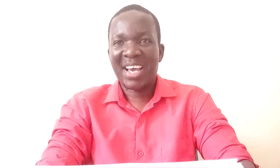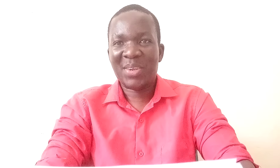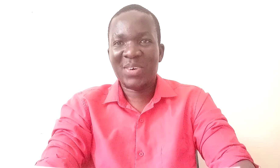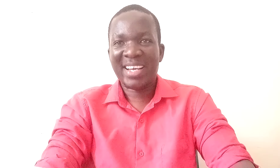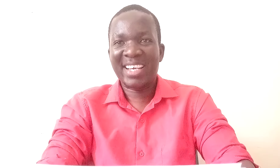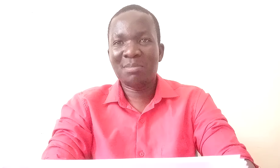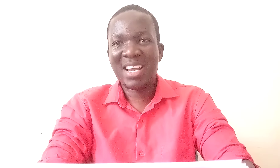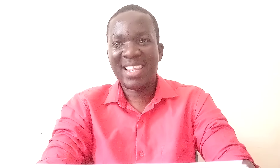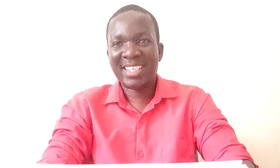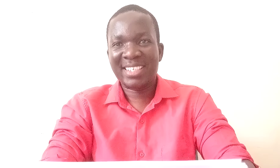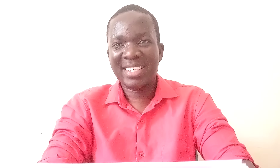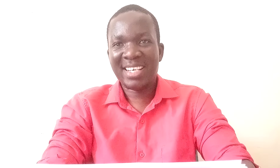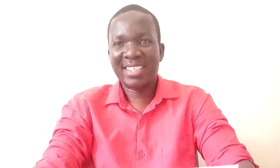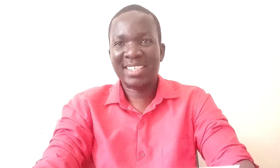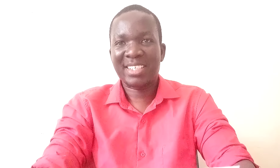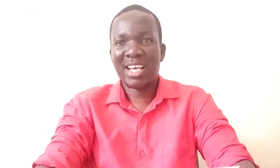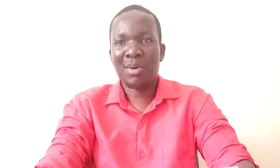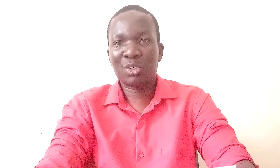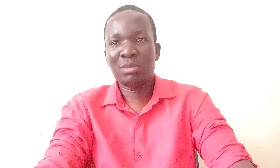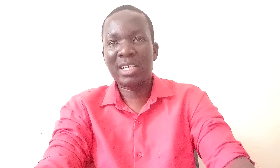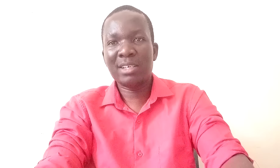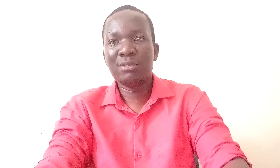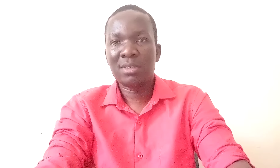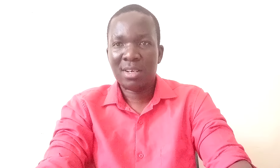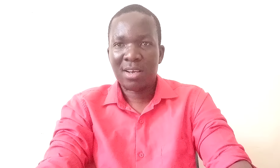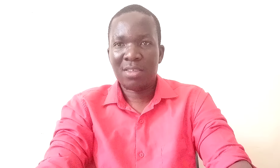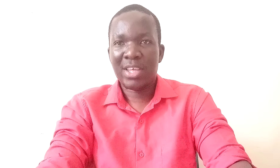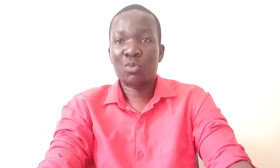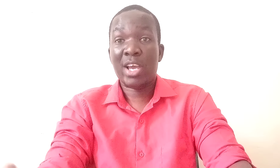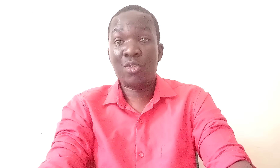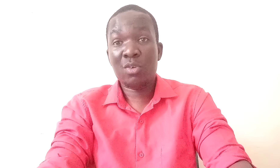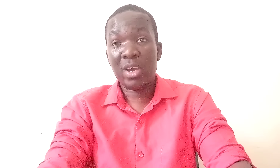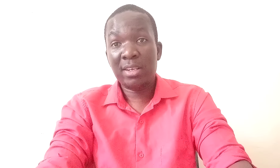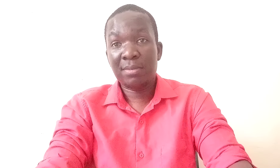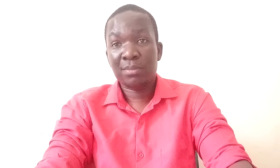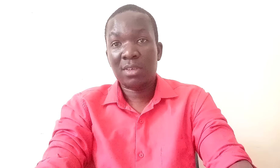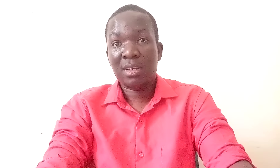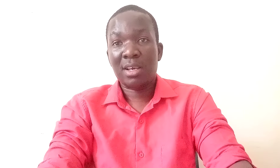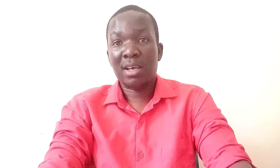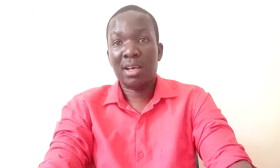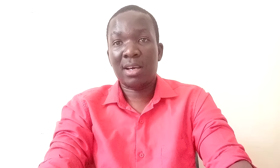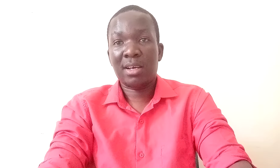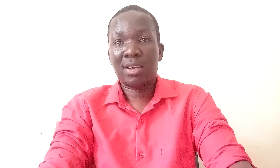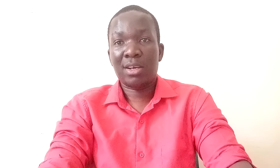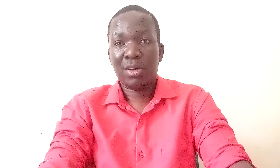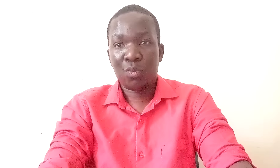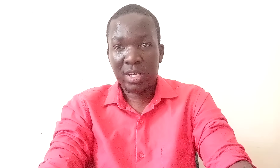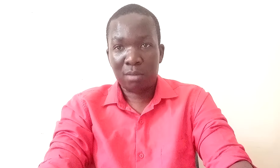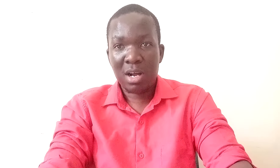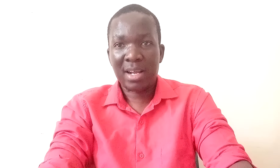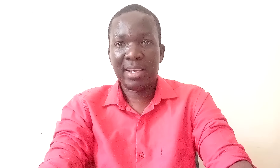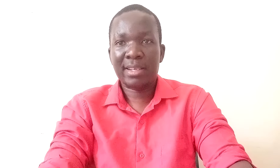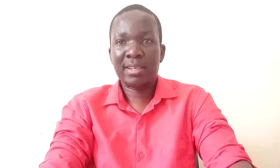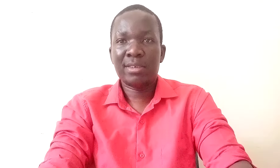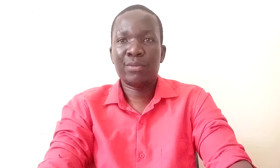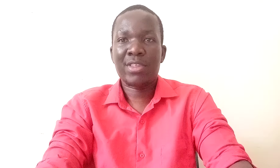Hello again, brothers and sisters. I want to believe that we are doing well. Uh, Welcome back again for